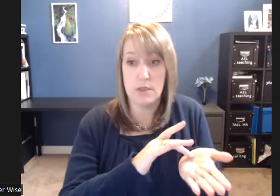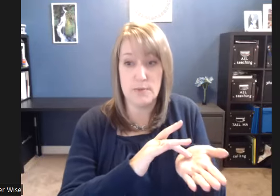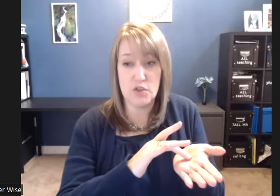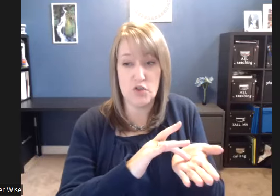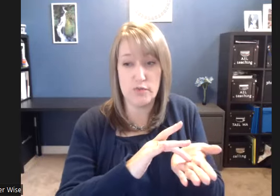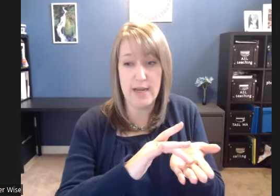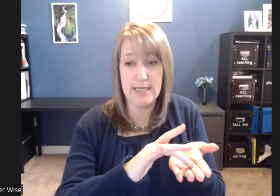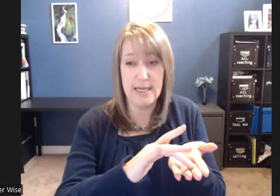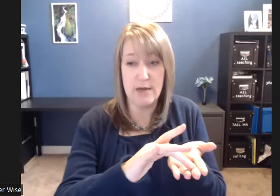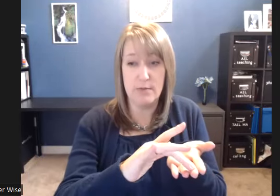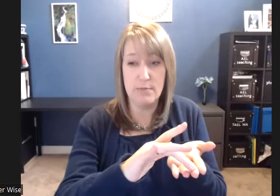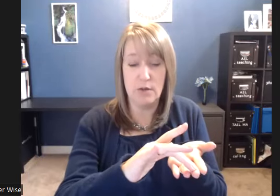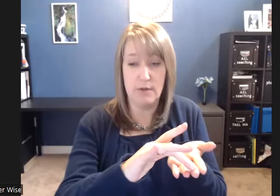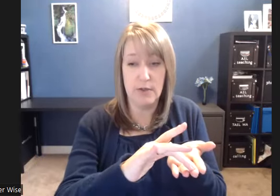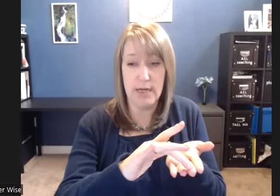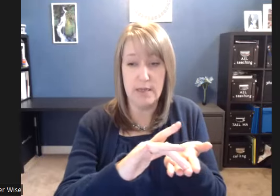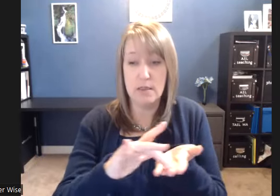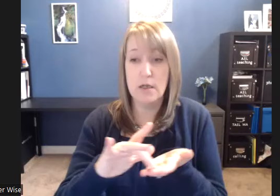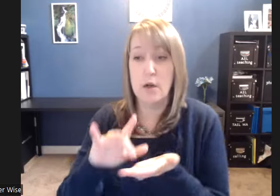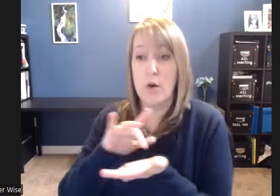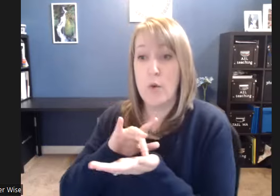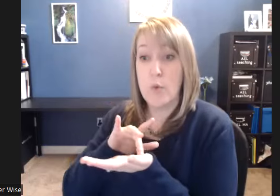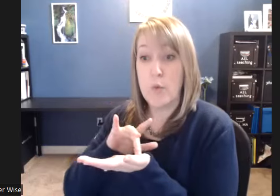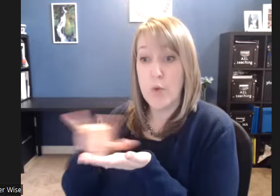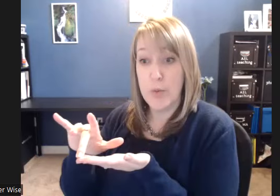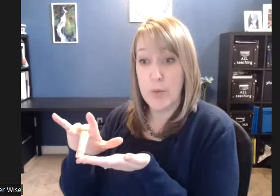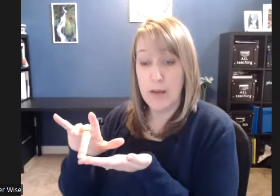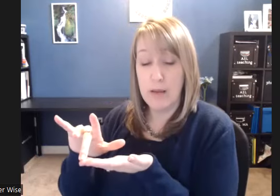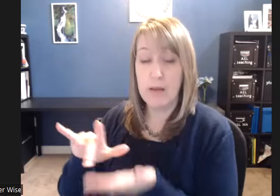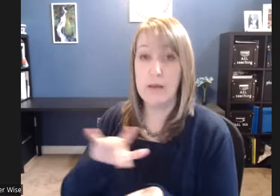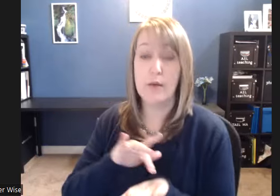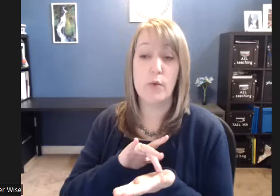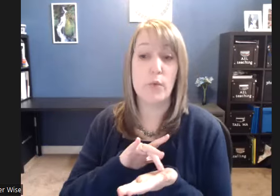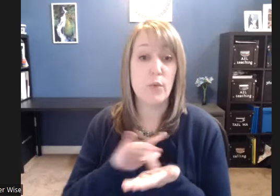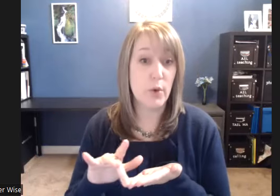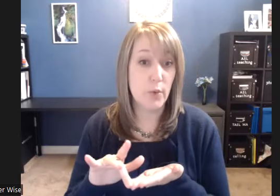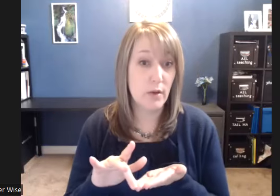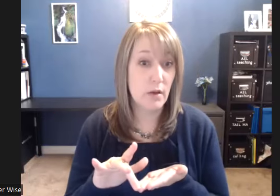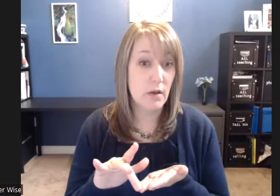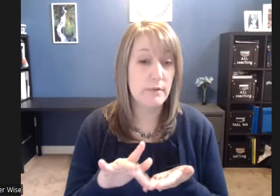come straight down the middle of your hand. Rude, rude.